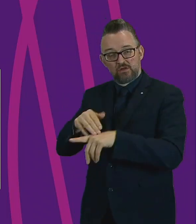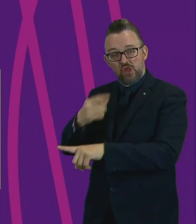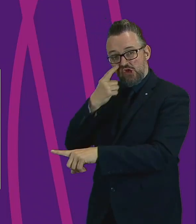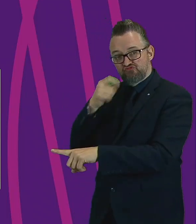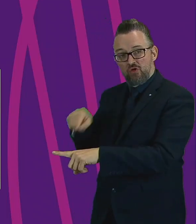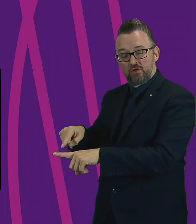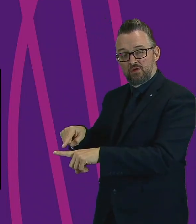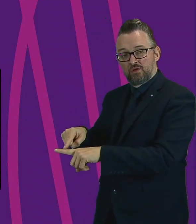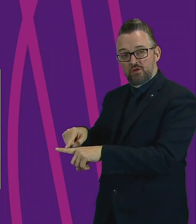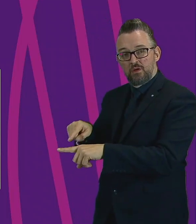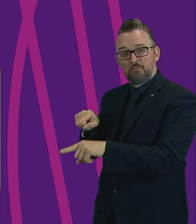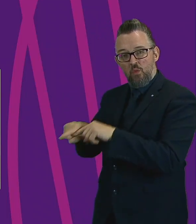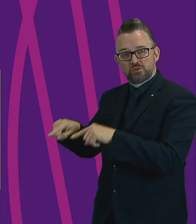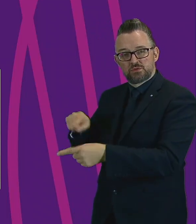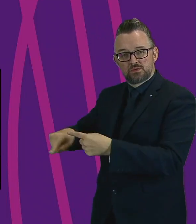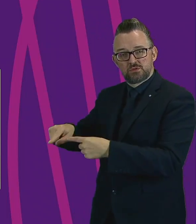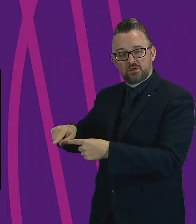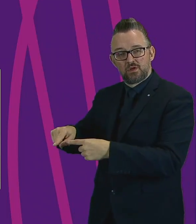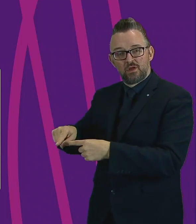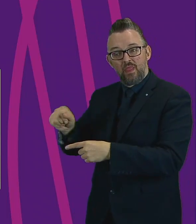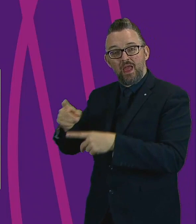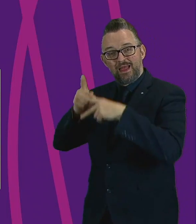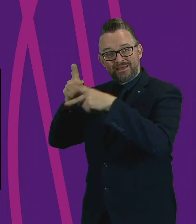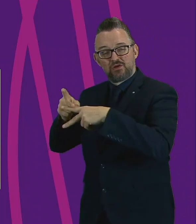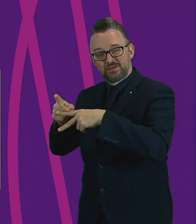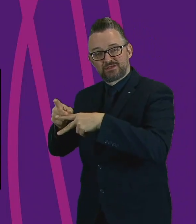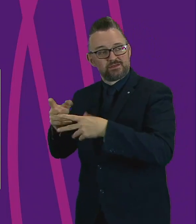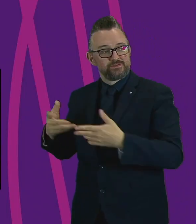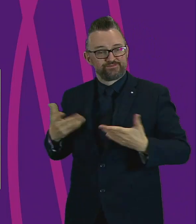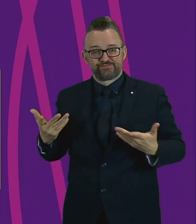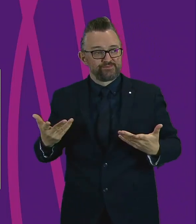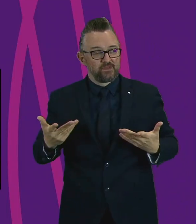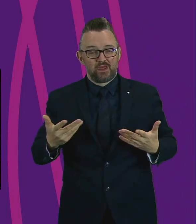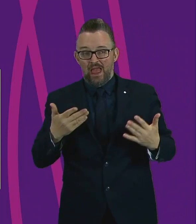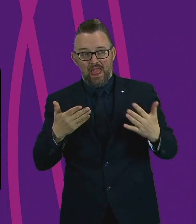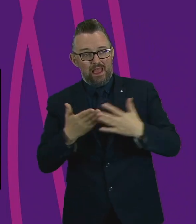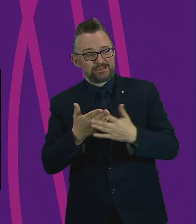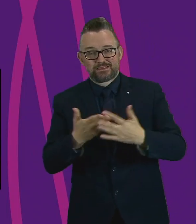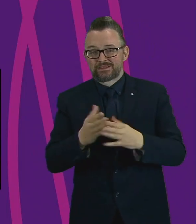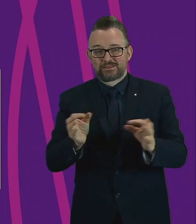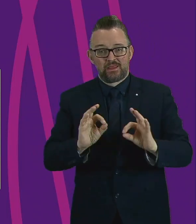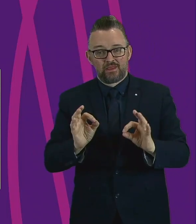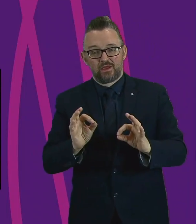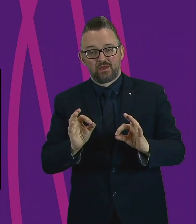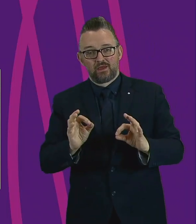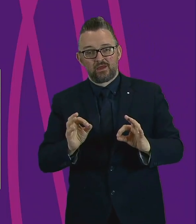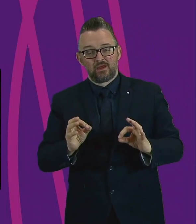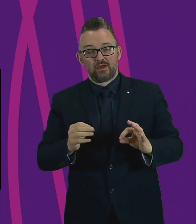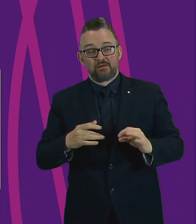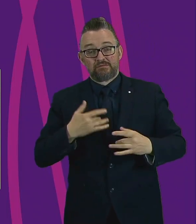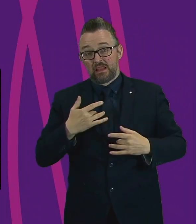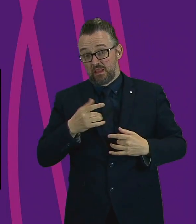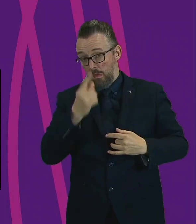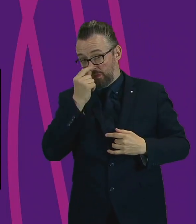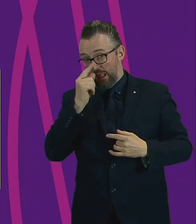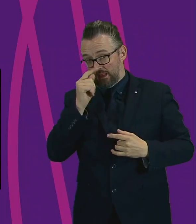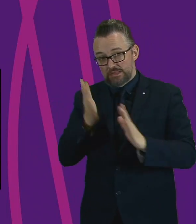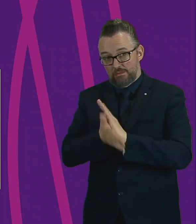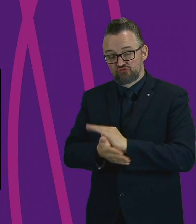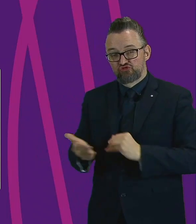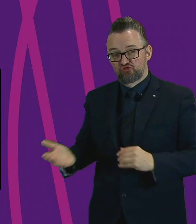and also their carers in not being able to access the services. And they say it can be pretty damaging. And they're going to give a